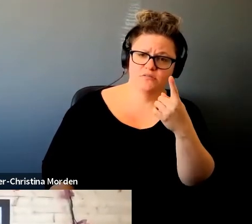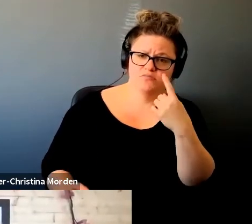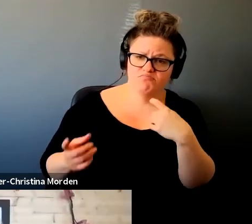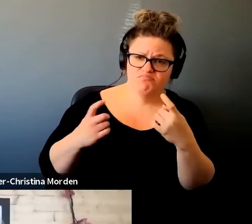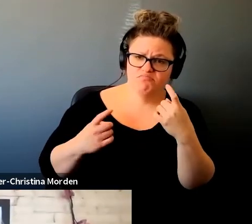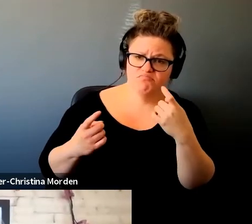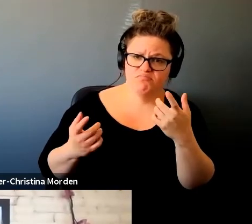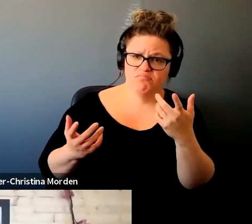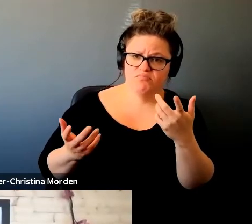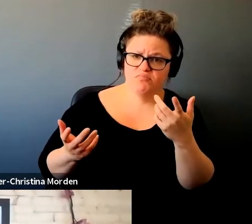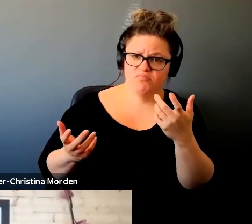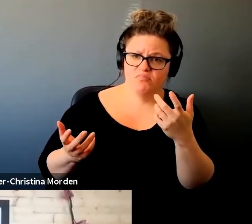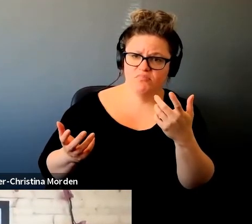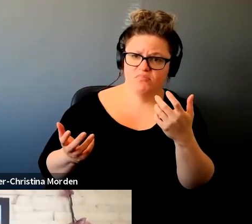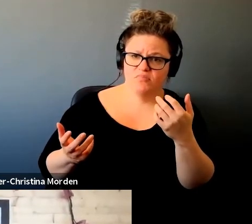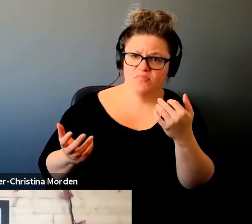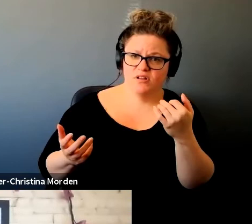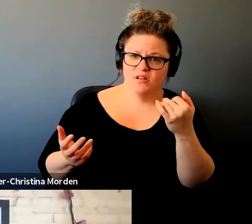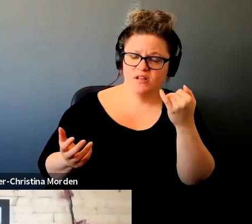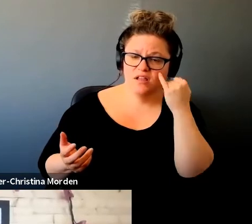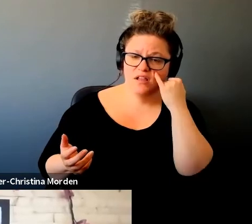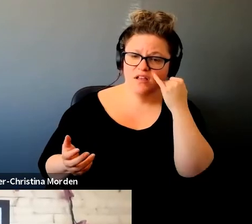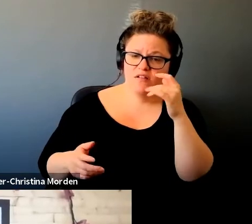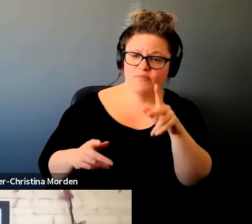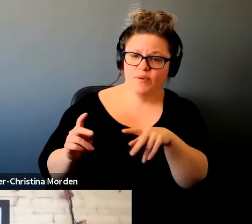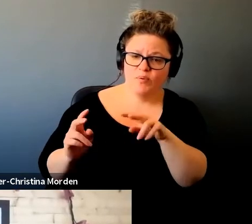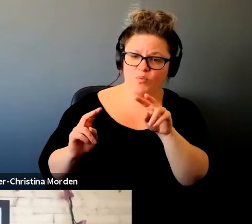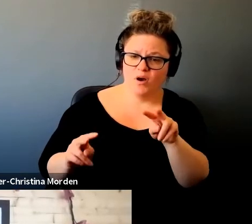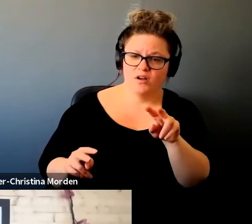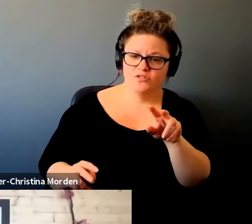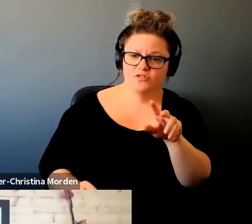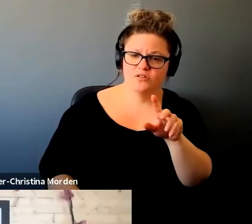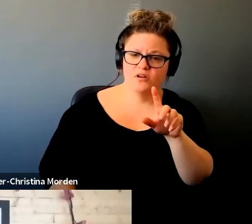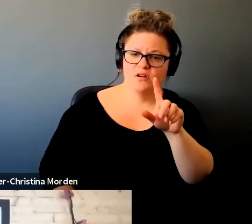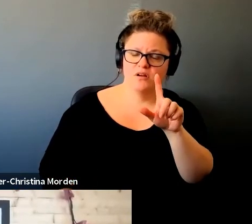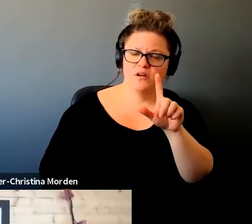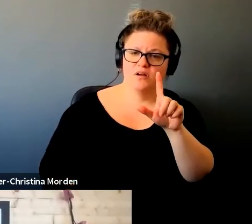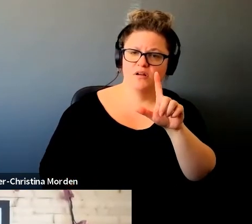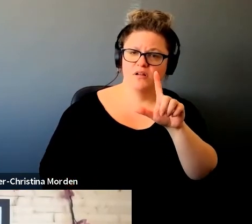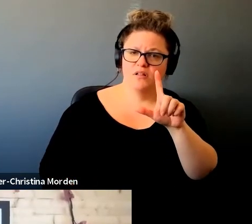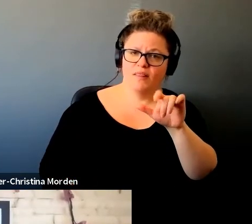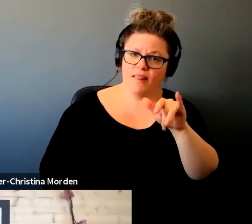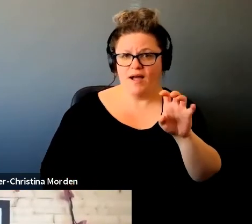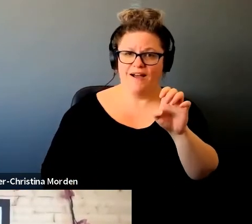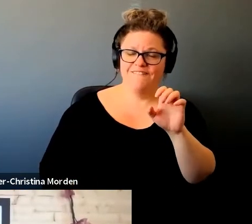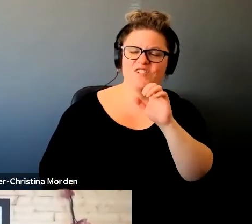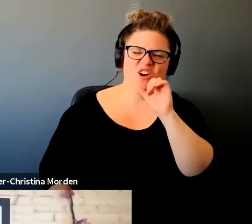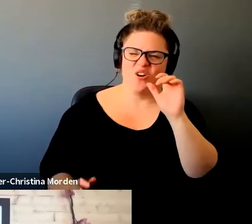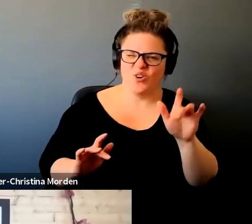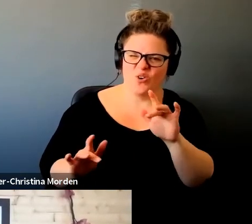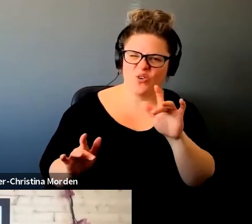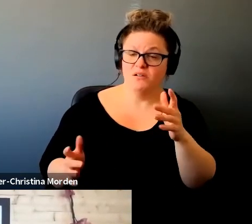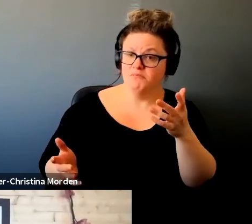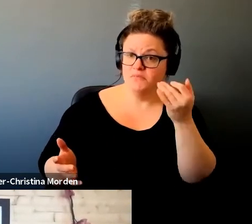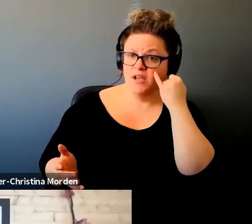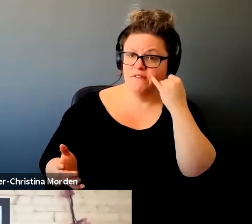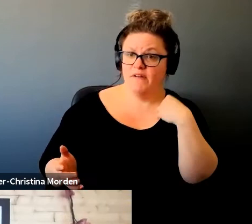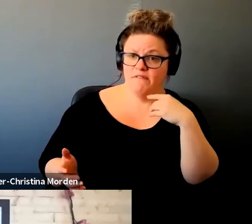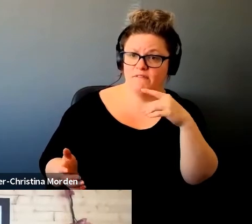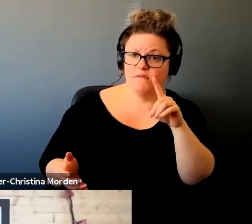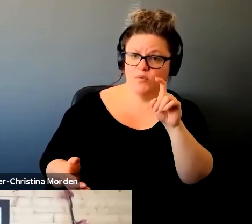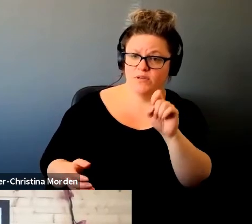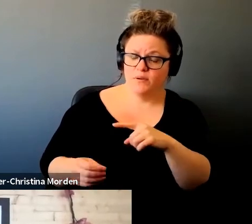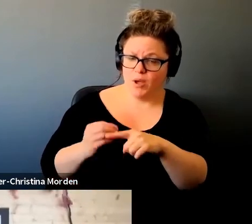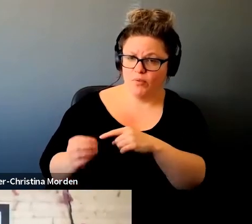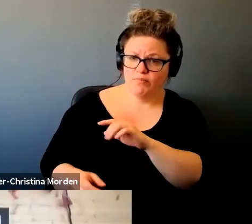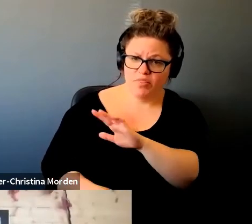to, if there are people watching the live stream and not watching this as a recording, I'd love if they have questions about their art practice